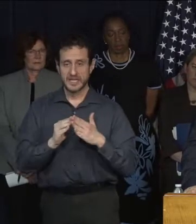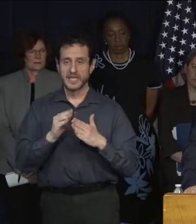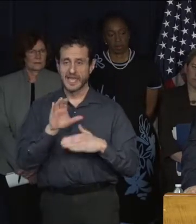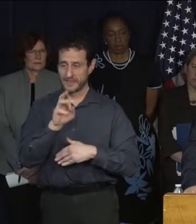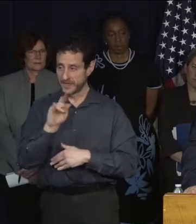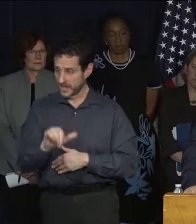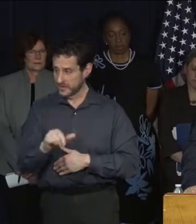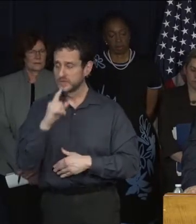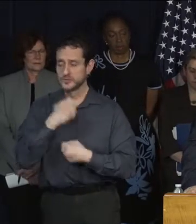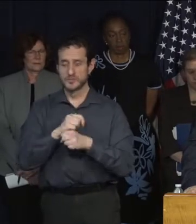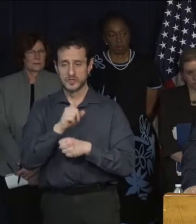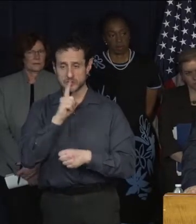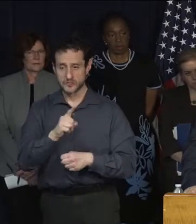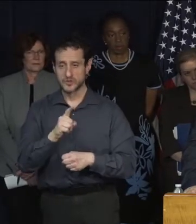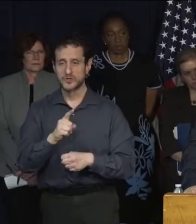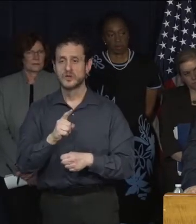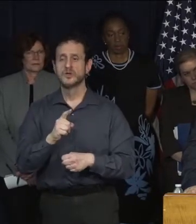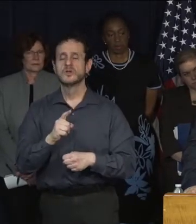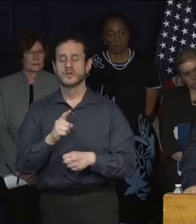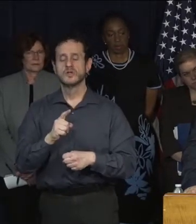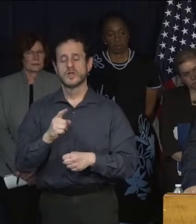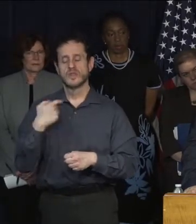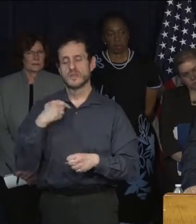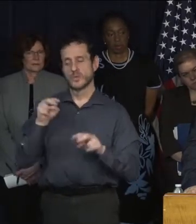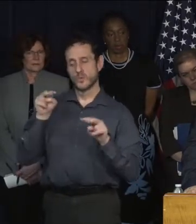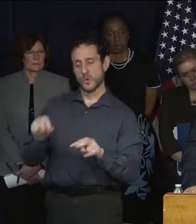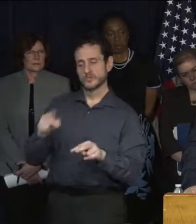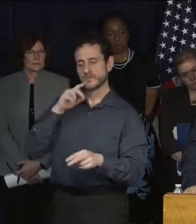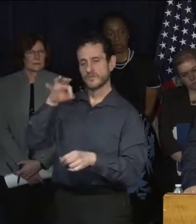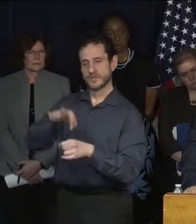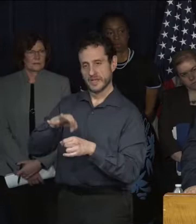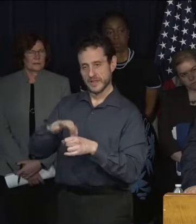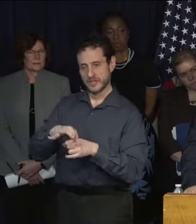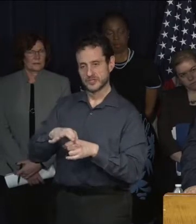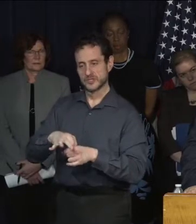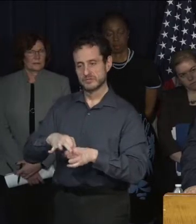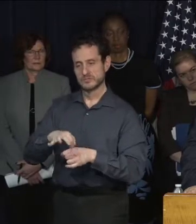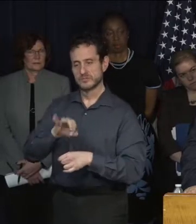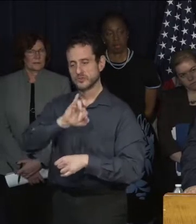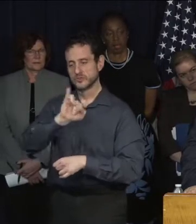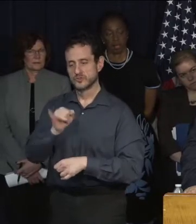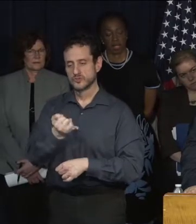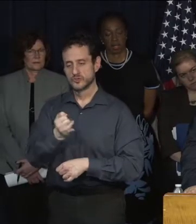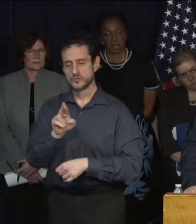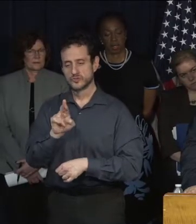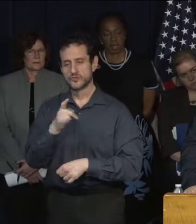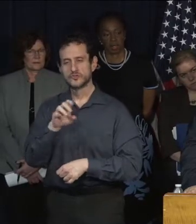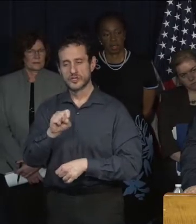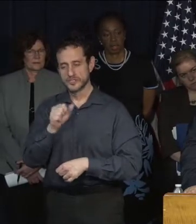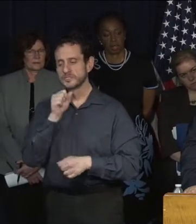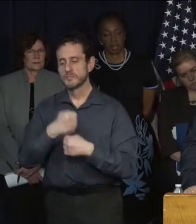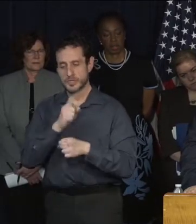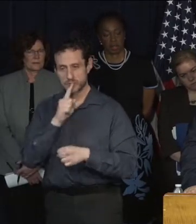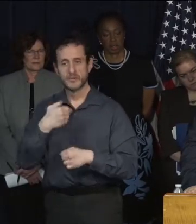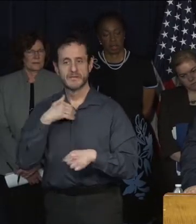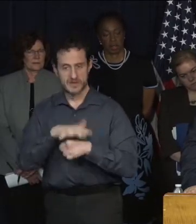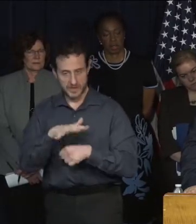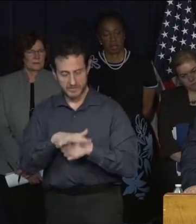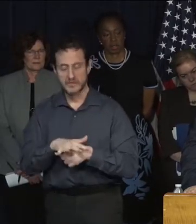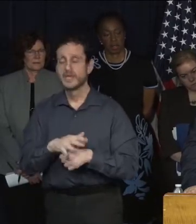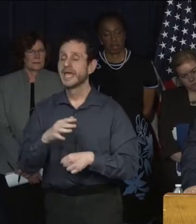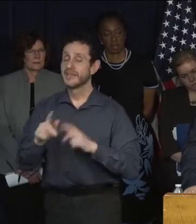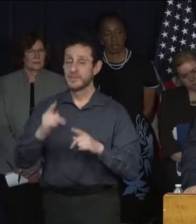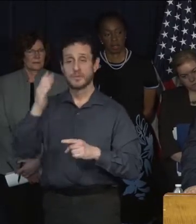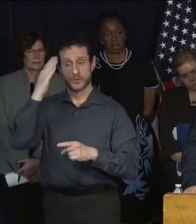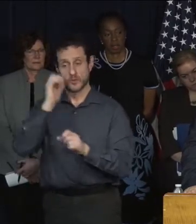county to make sure that they're looking out for, you know, election judges. We want to make sure we have enough election judges and that people know that it's